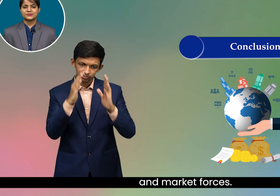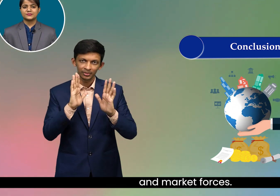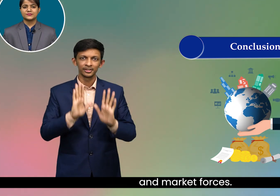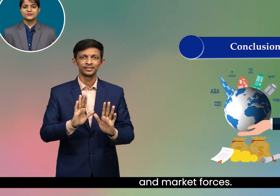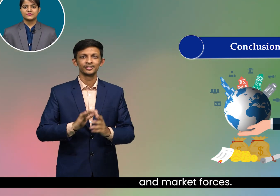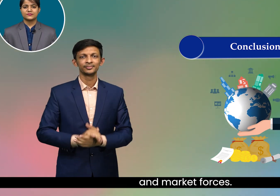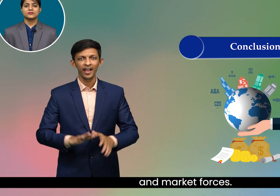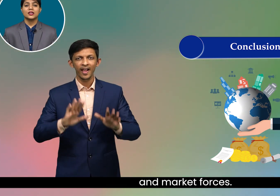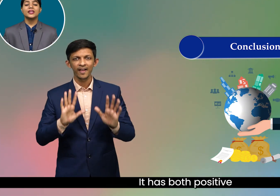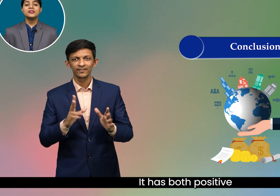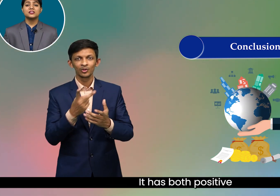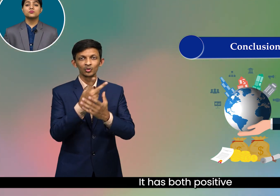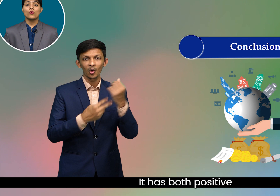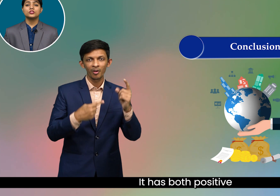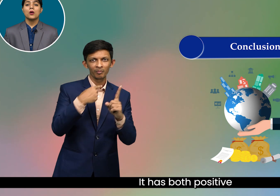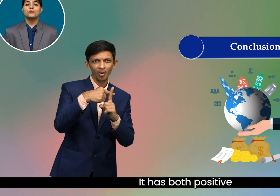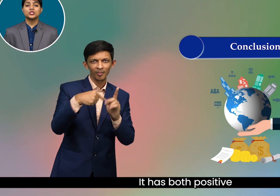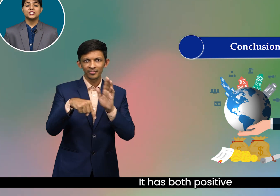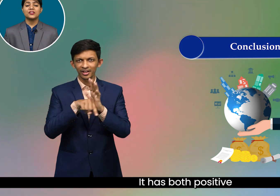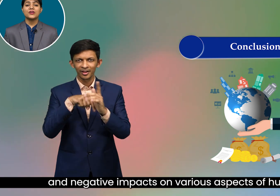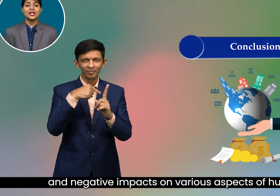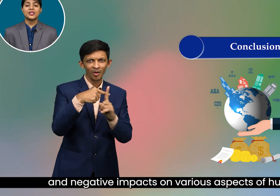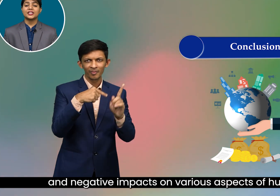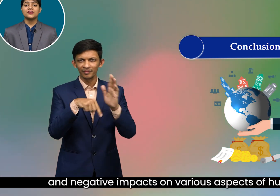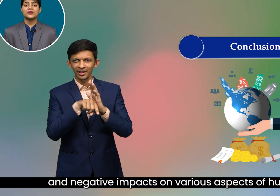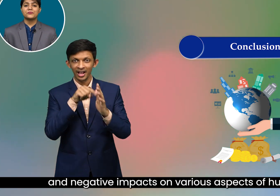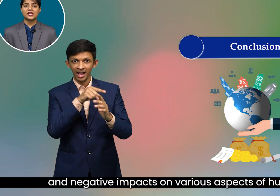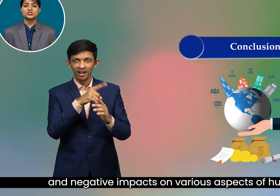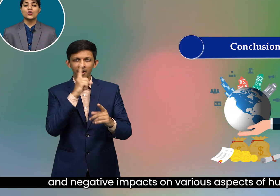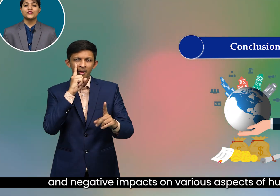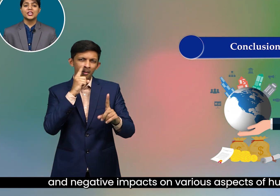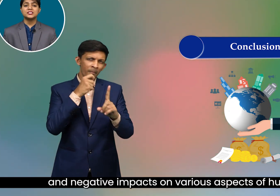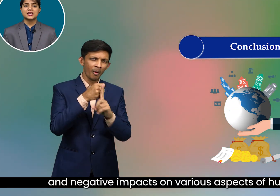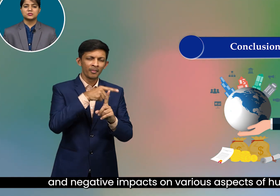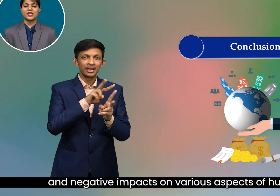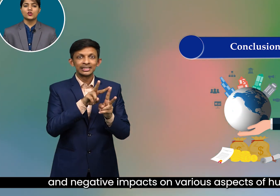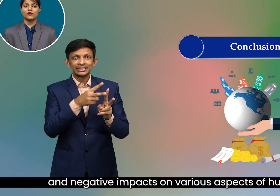forces. It has both positive and negative impacts